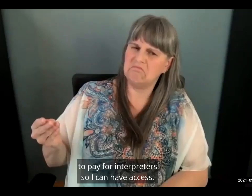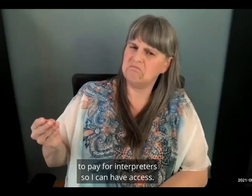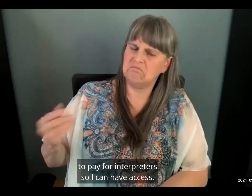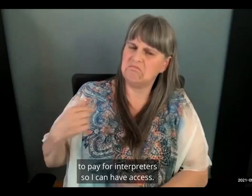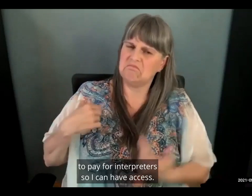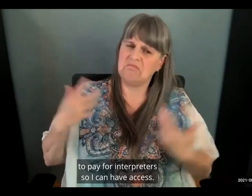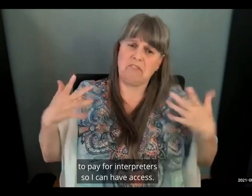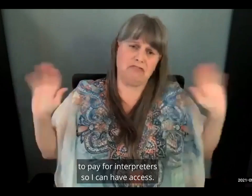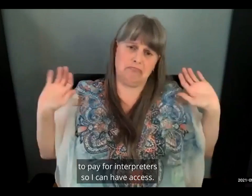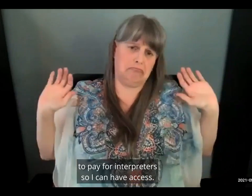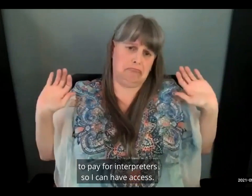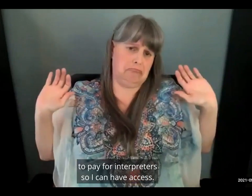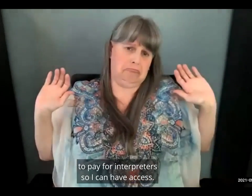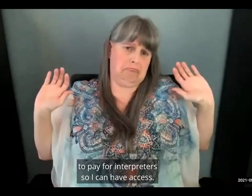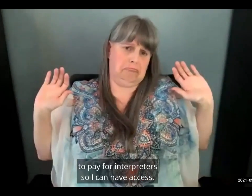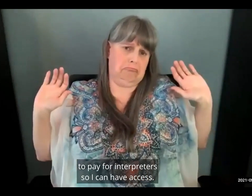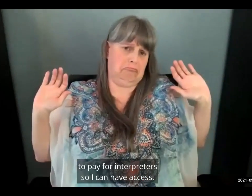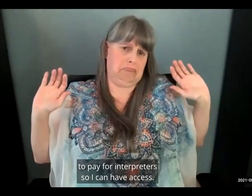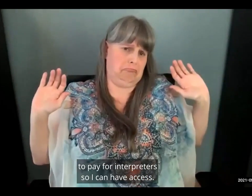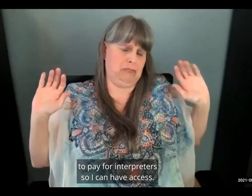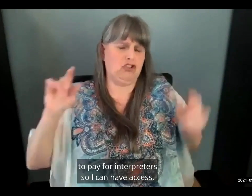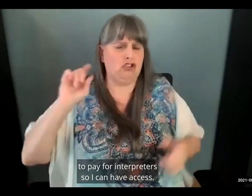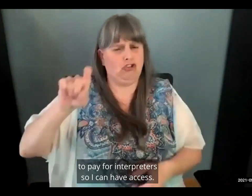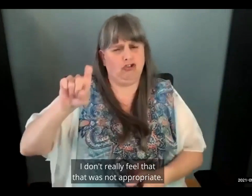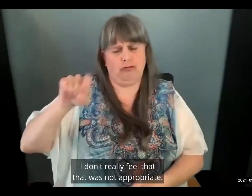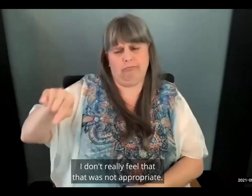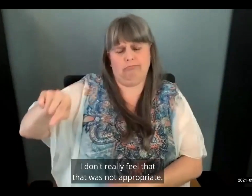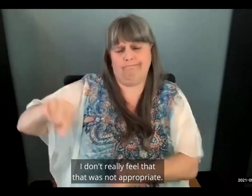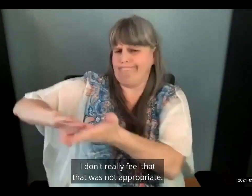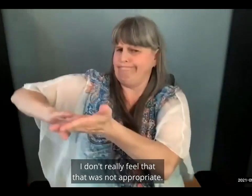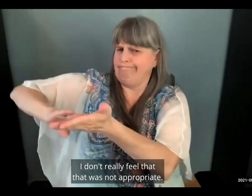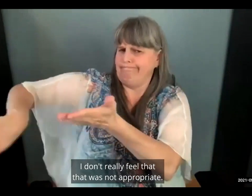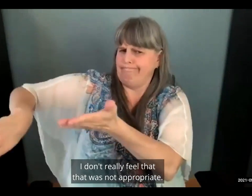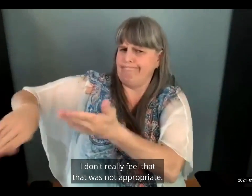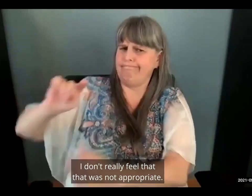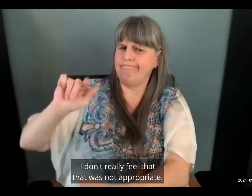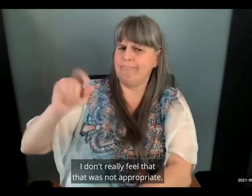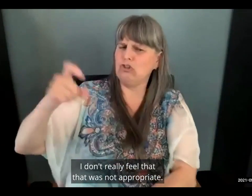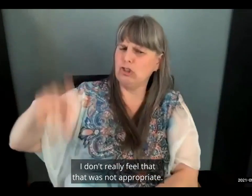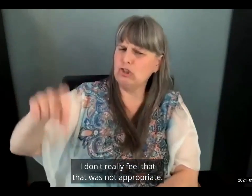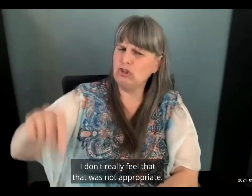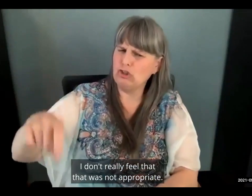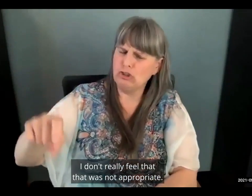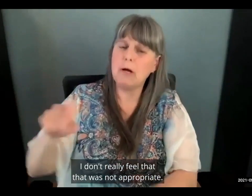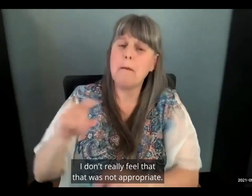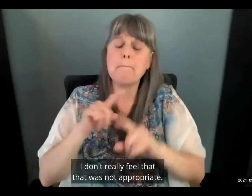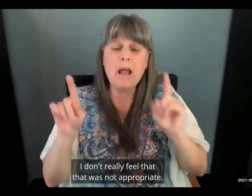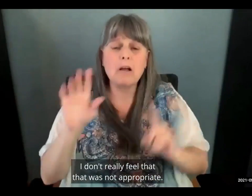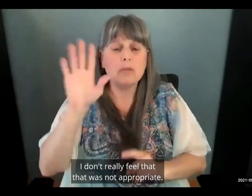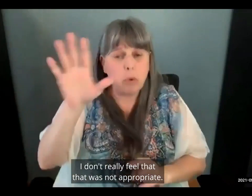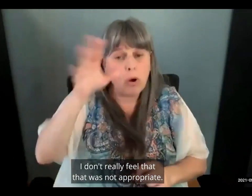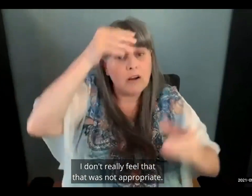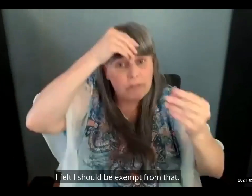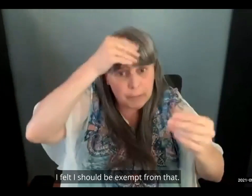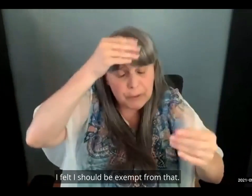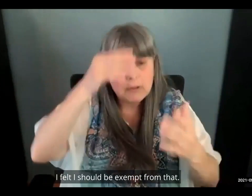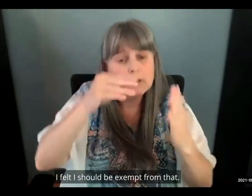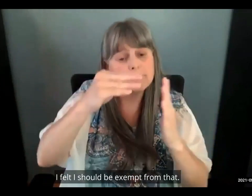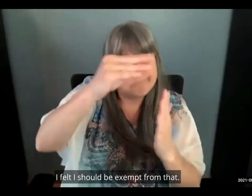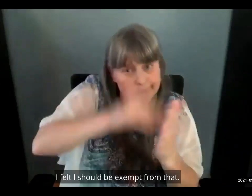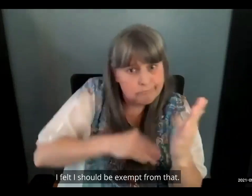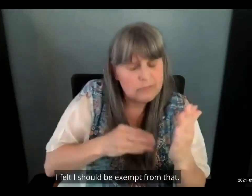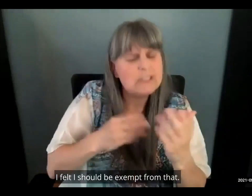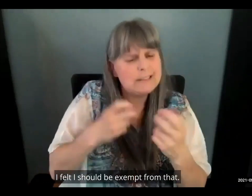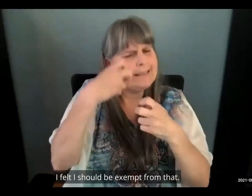money to pay for interpreters so I could have access. I don't really feel that that was not appropriate. I felt I